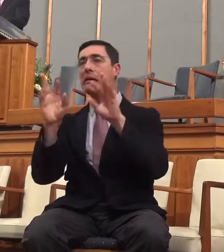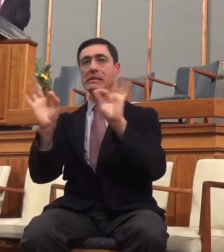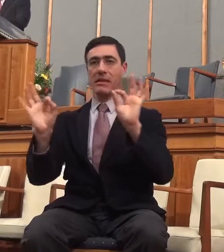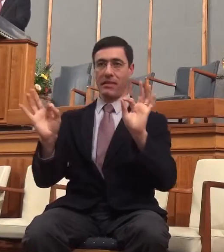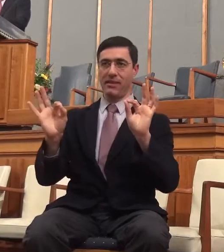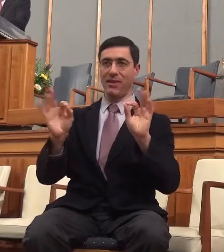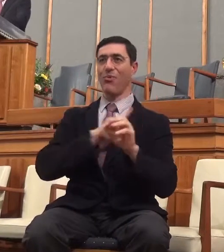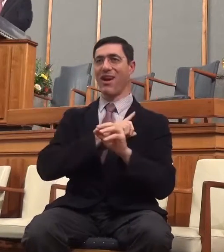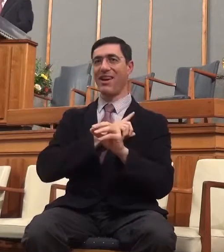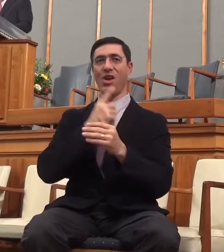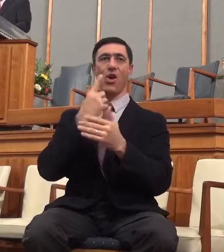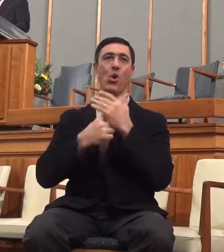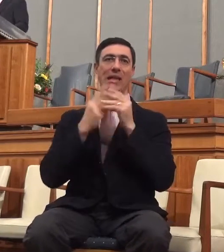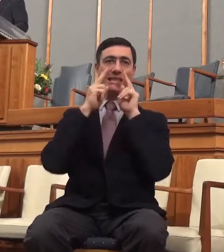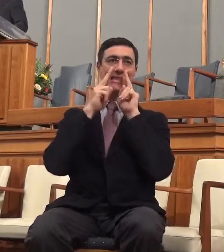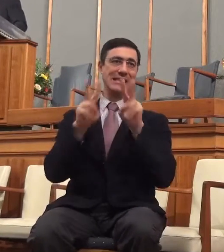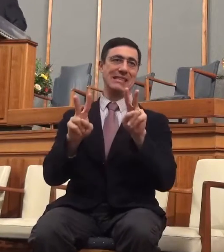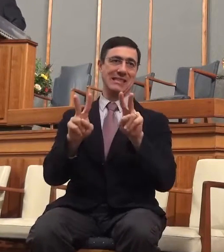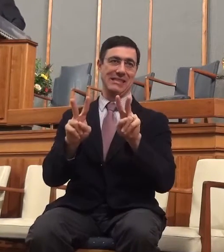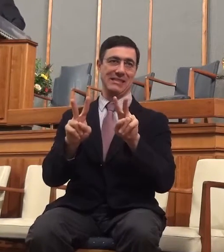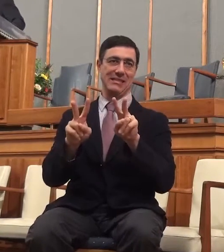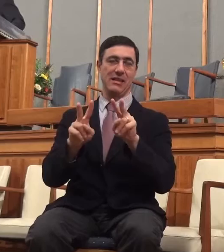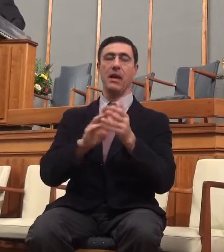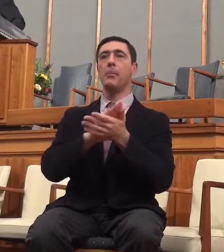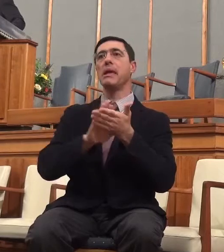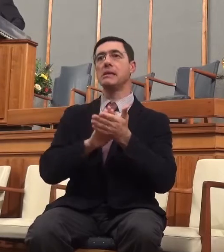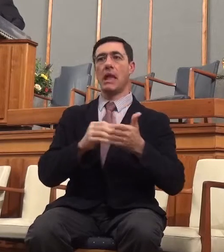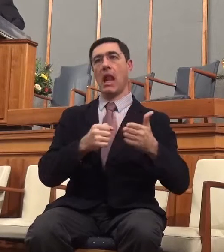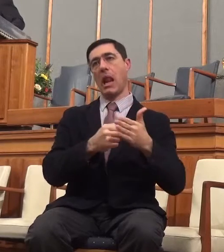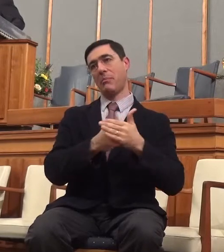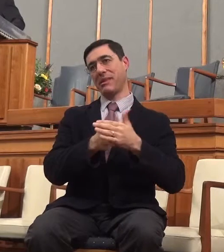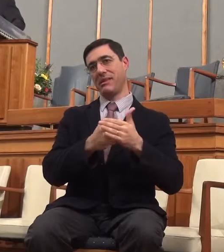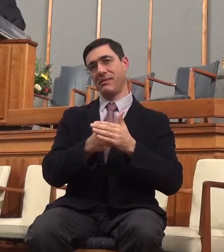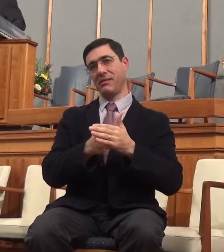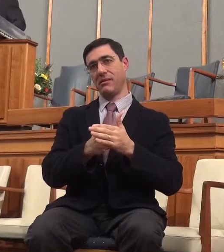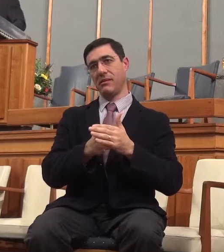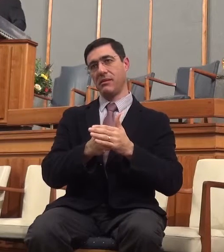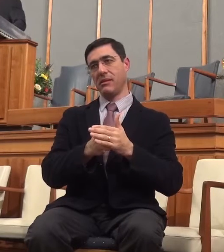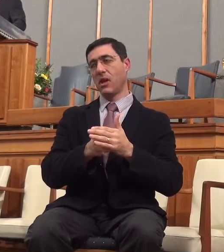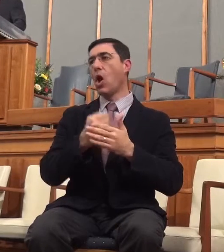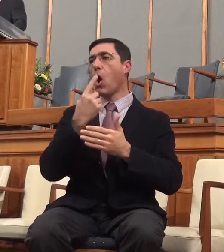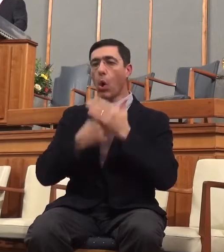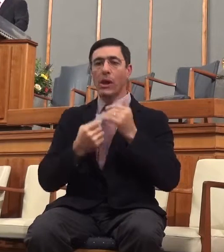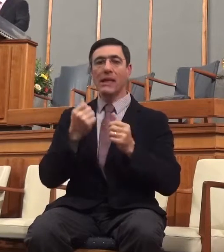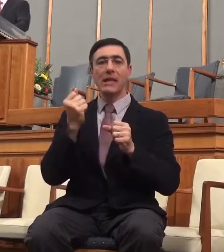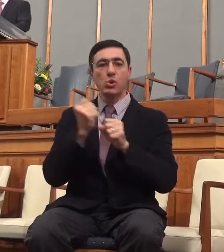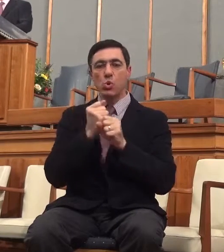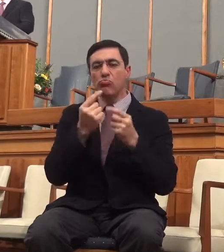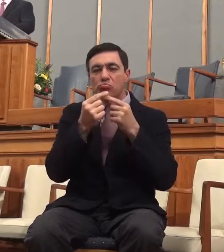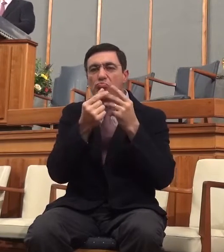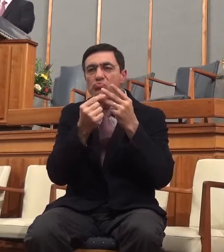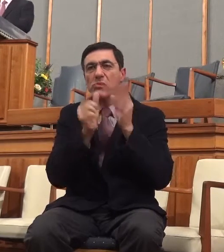Well, obviously, that put a tremendous limitation on what could be done in aircraft until the